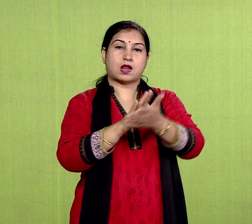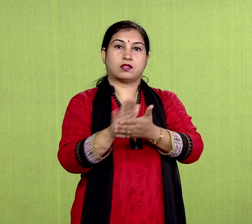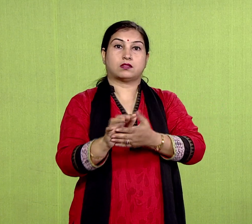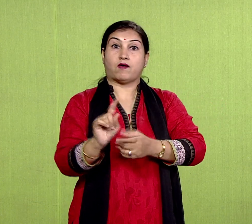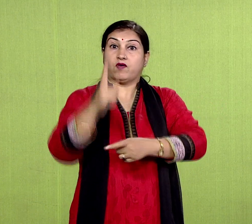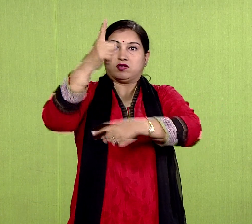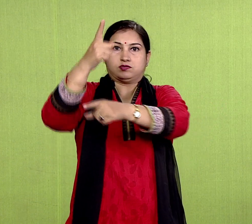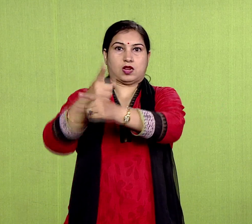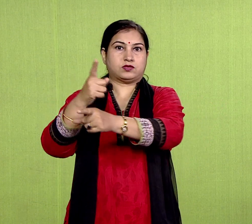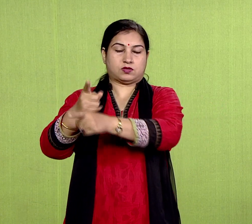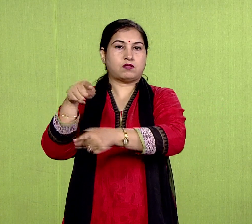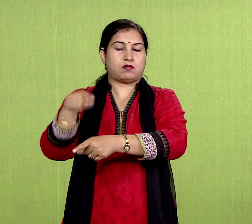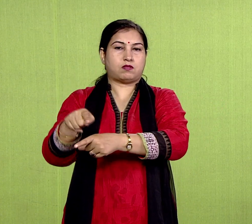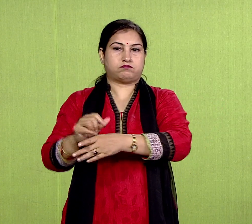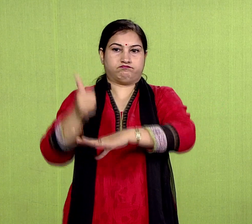who was the founder of Jainism.